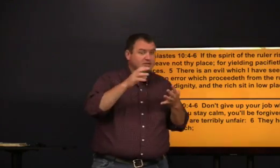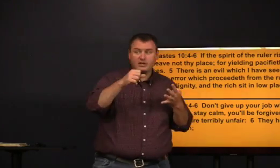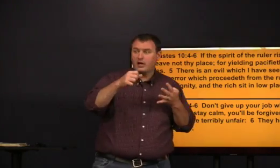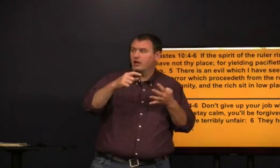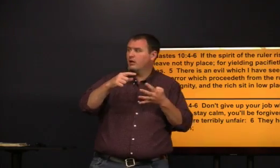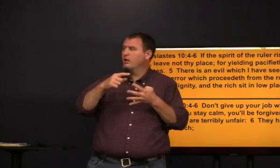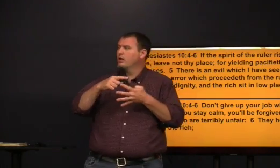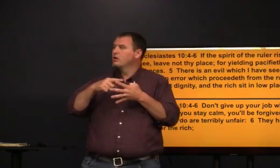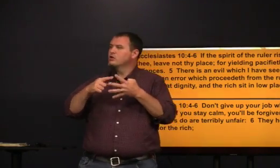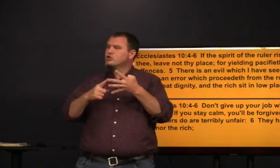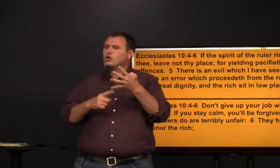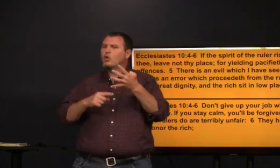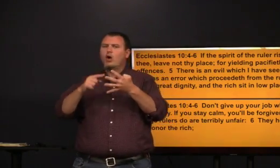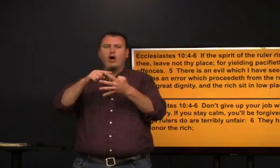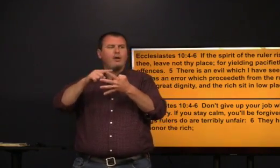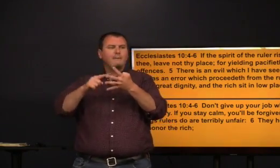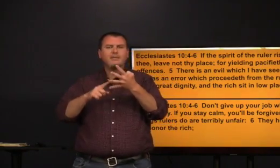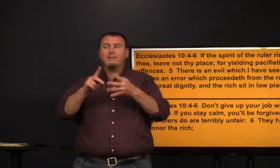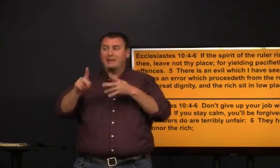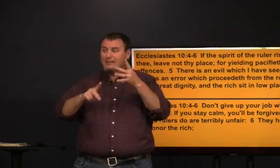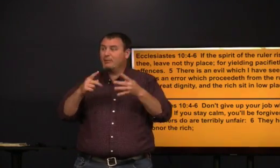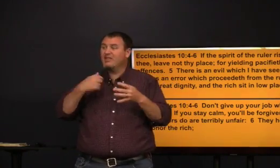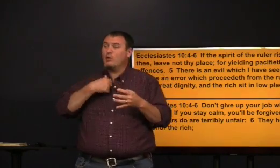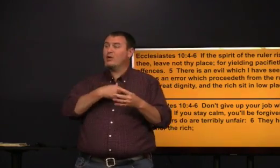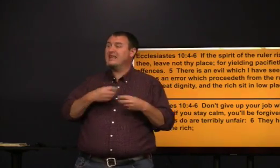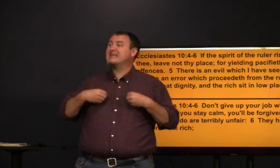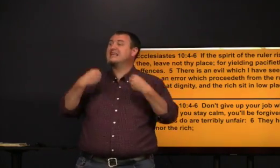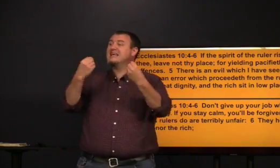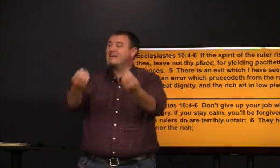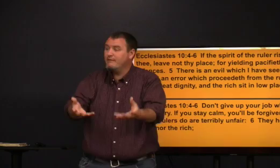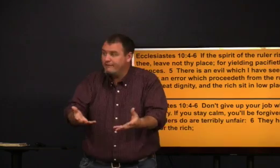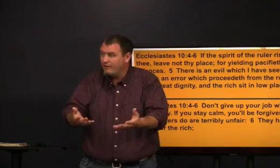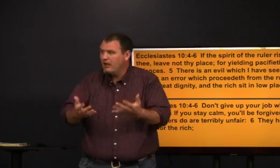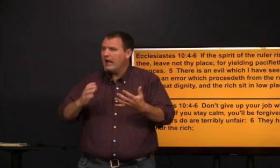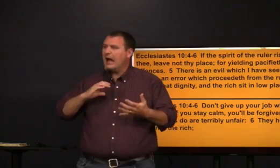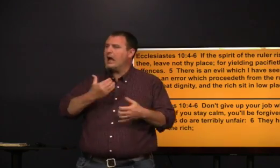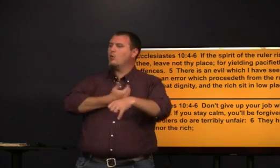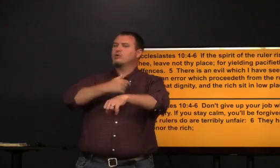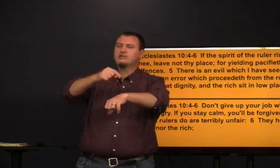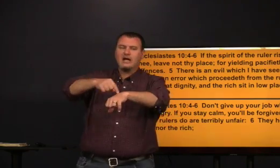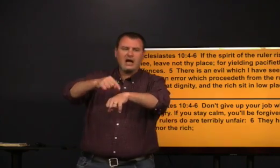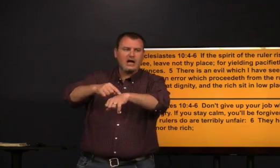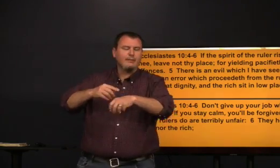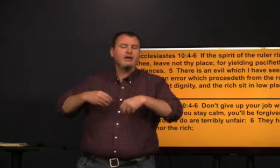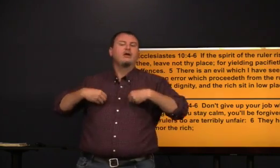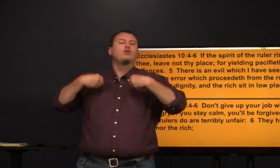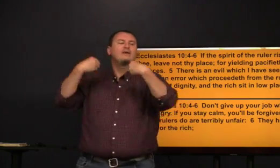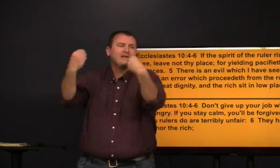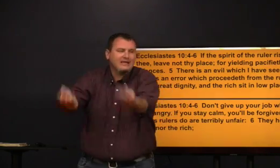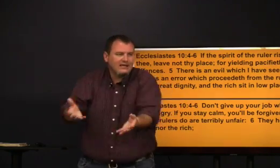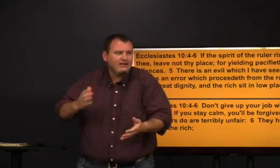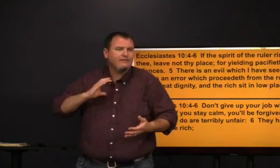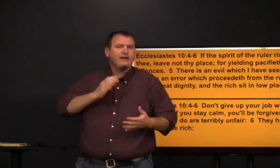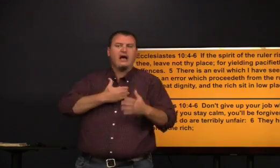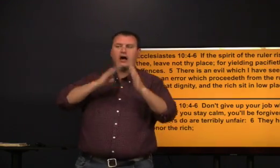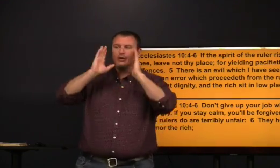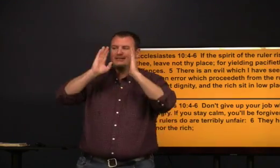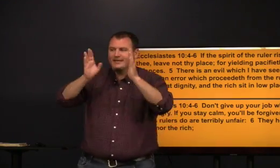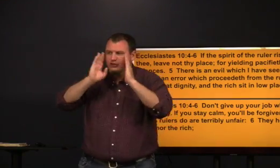Yeah. So the people that we give our time, we give our